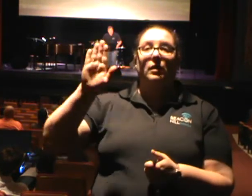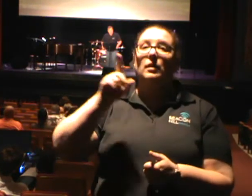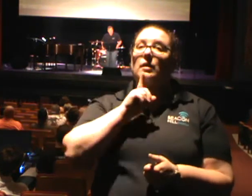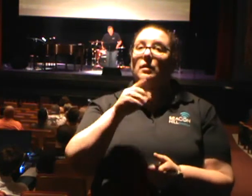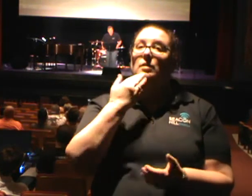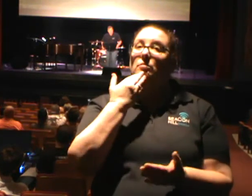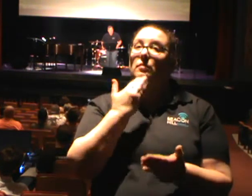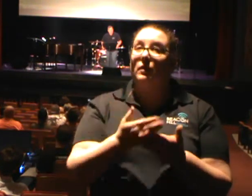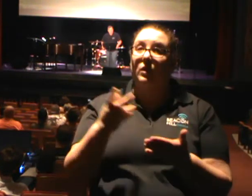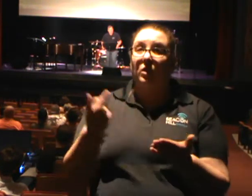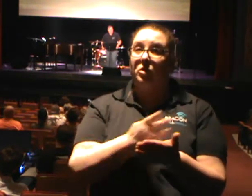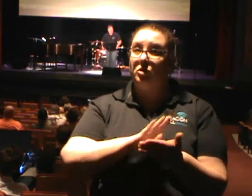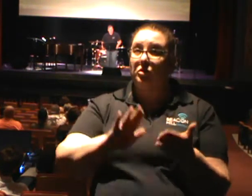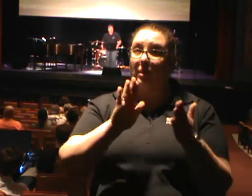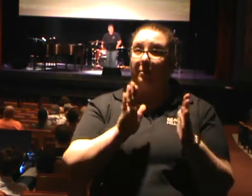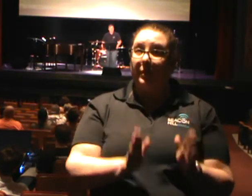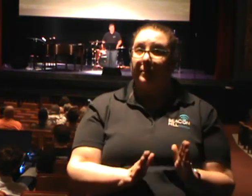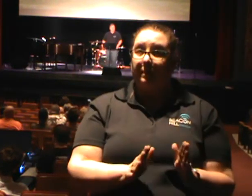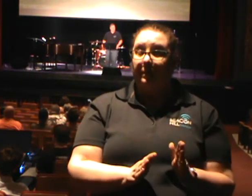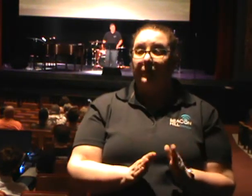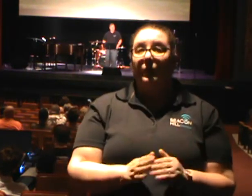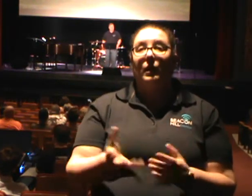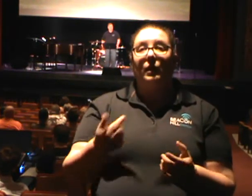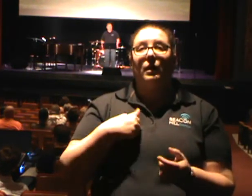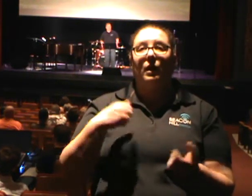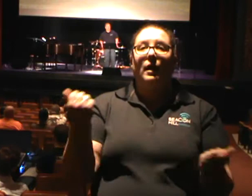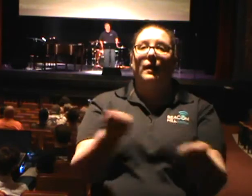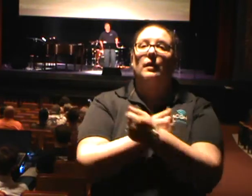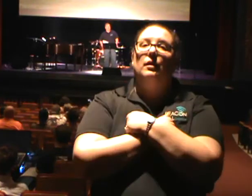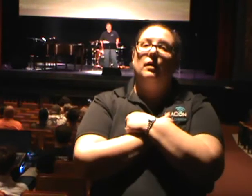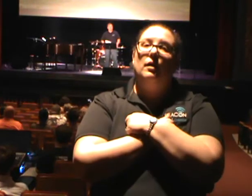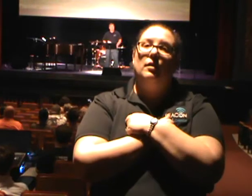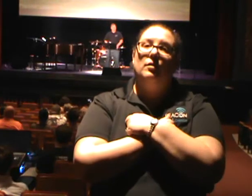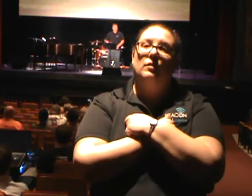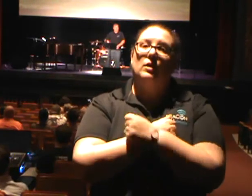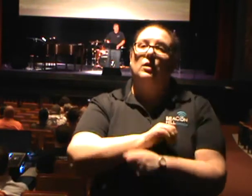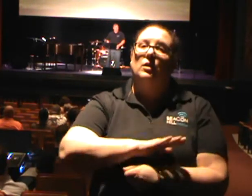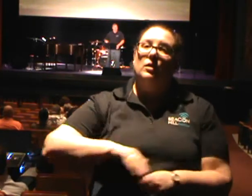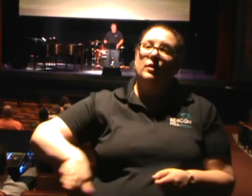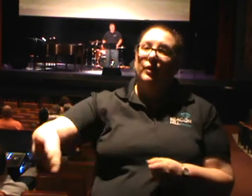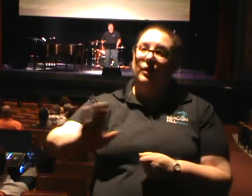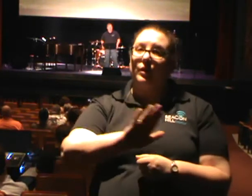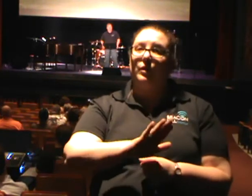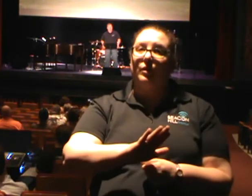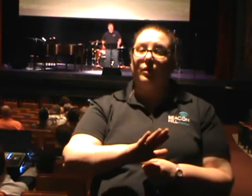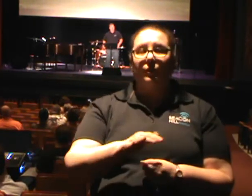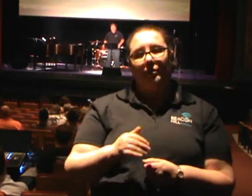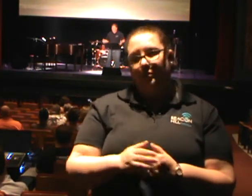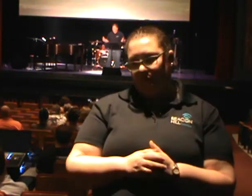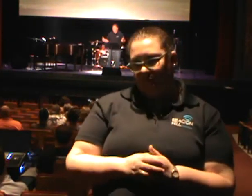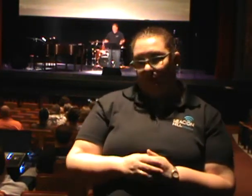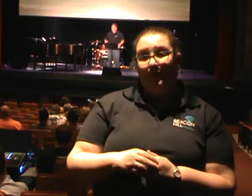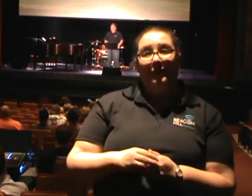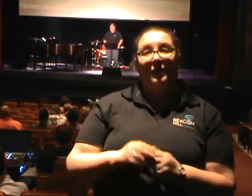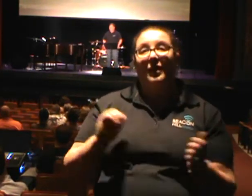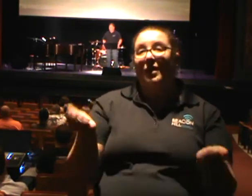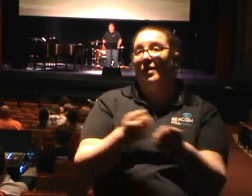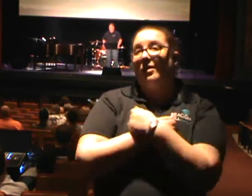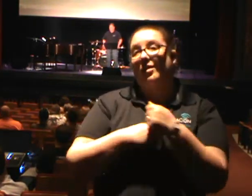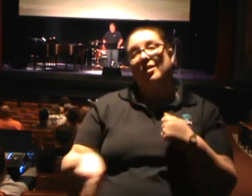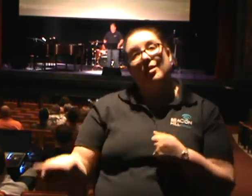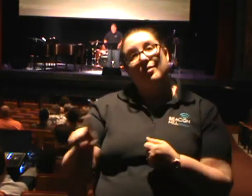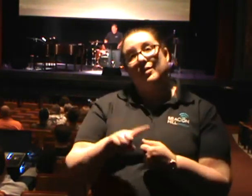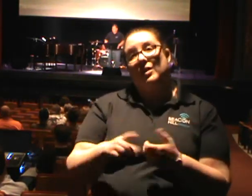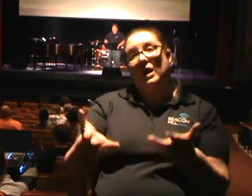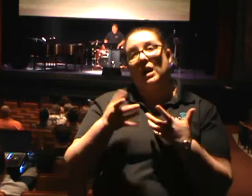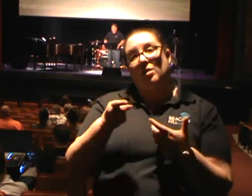good shepherd. I want you to know that I love each and every single one of you here today. If I just met you, I love you.